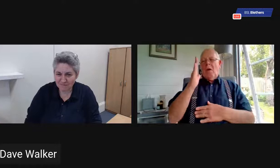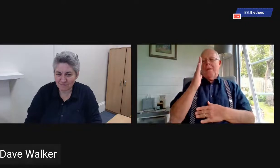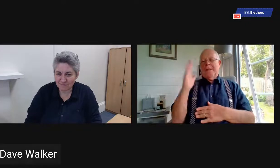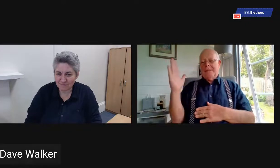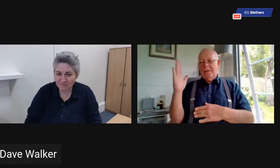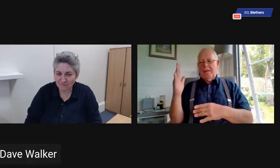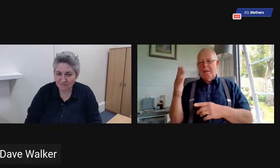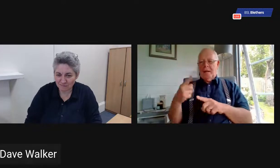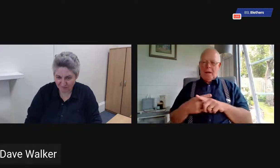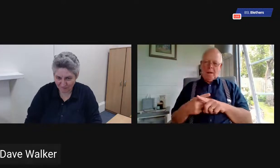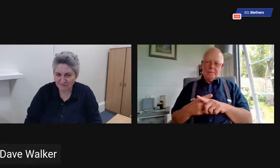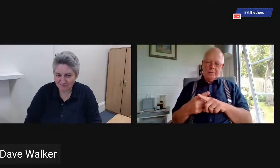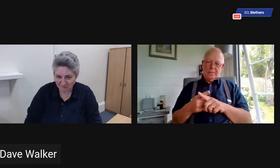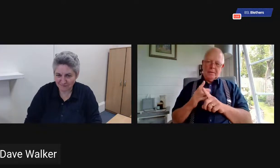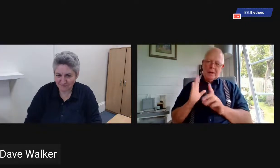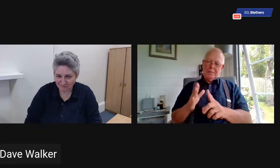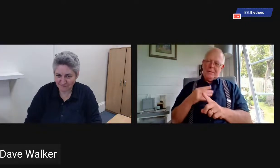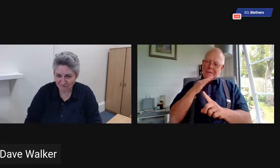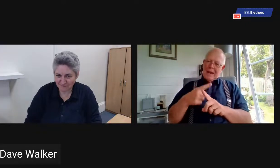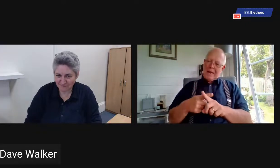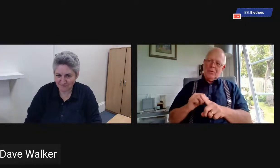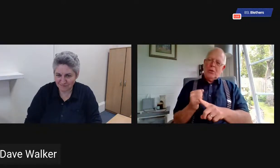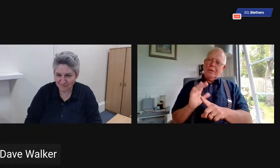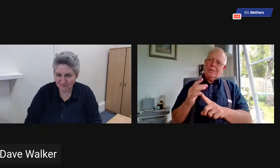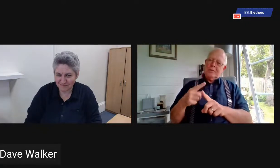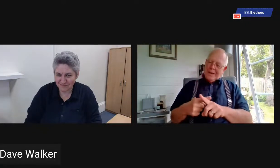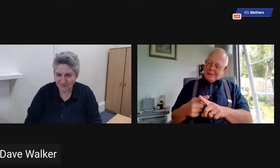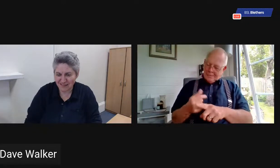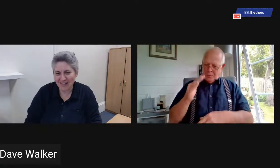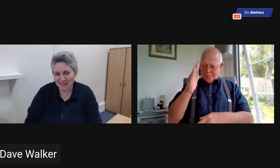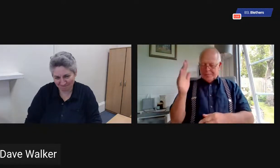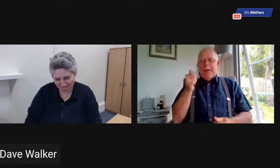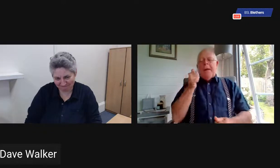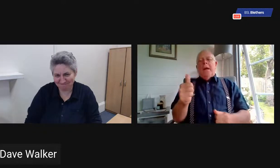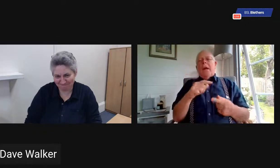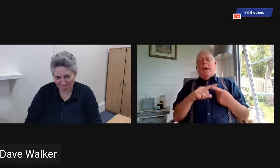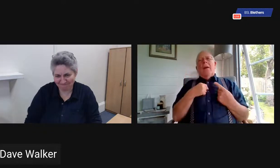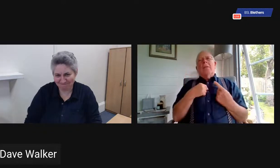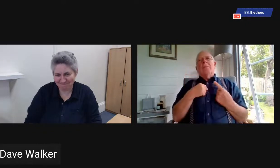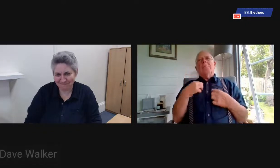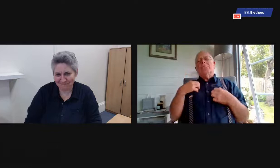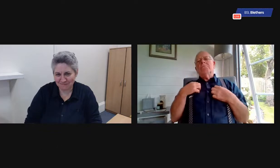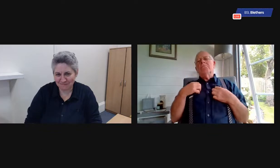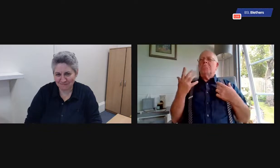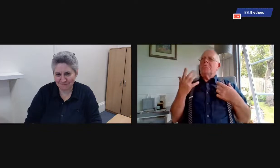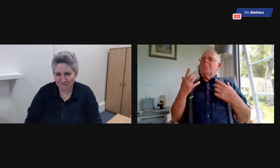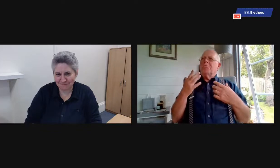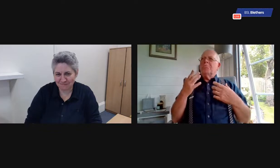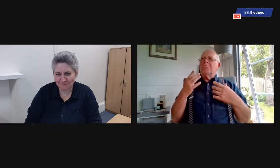I'm Dave Walker. I live in the northeast of England. I have to say it's England, not Scotland. Apologies.